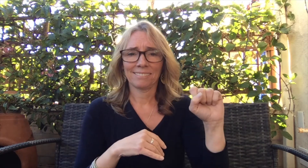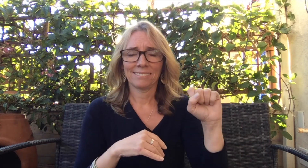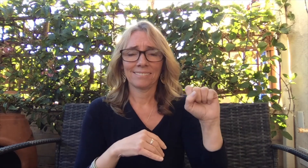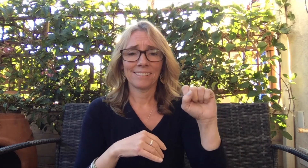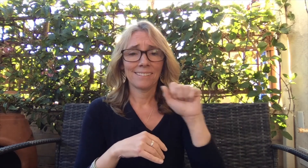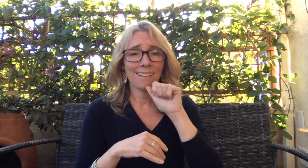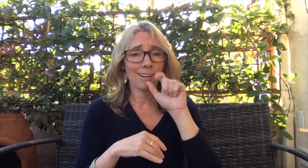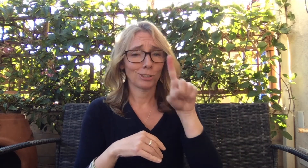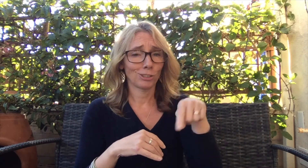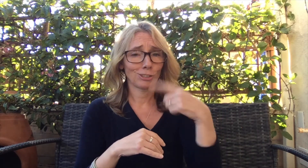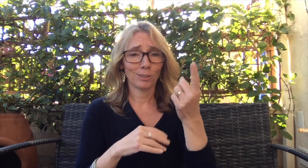access.